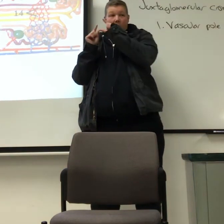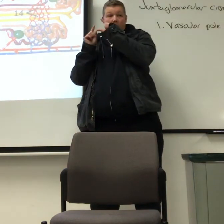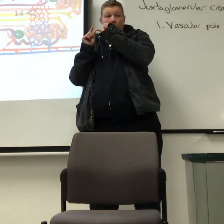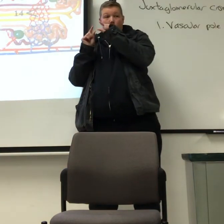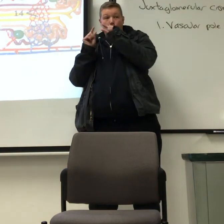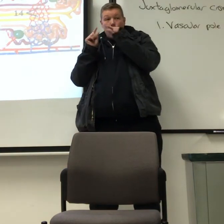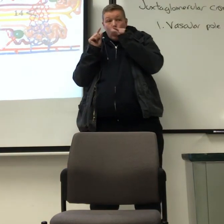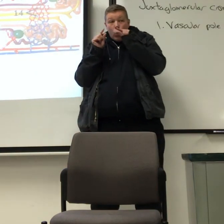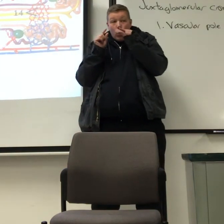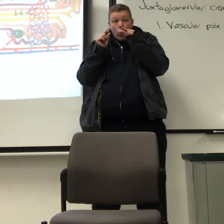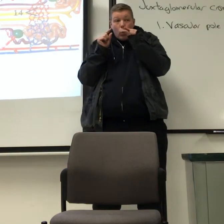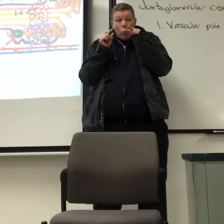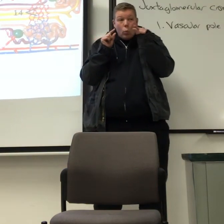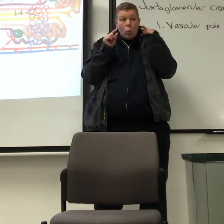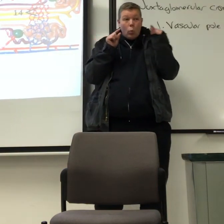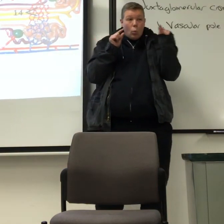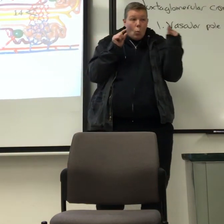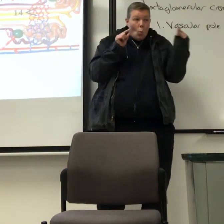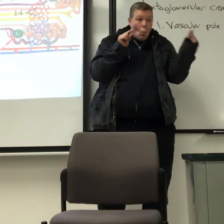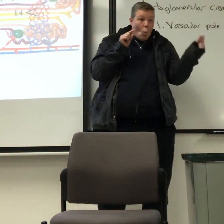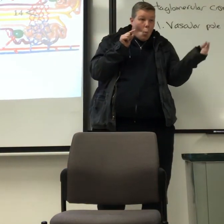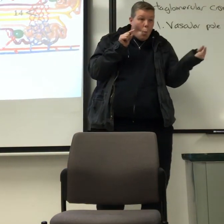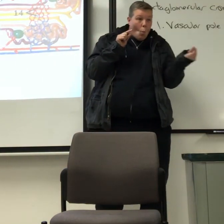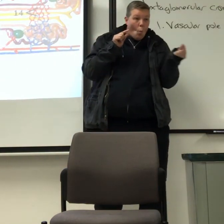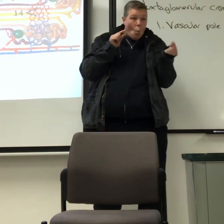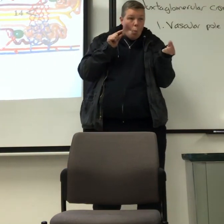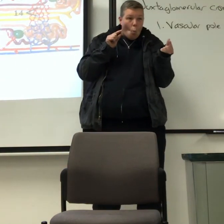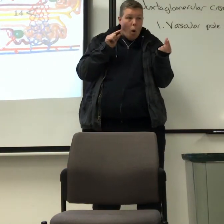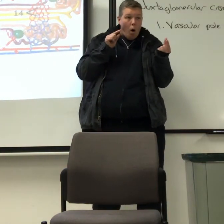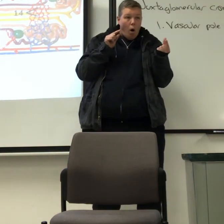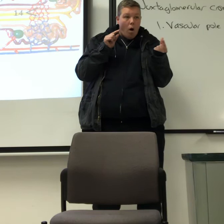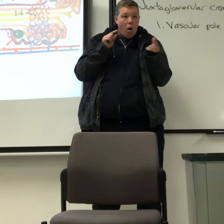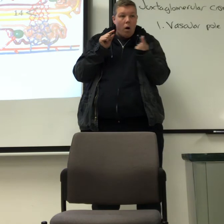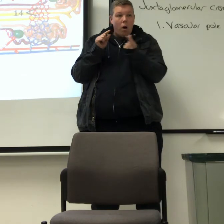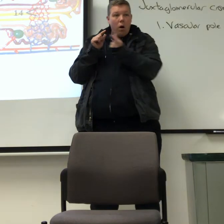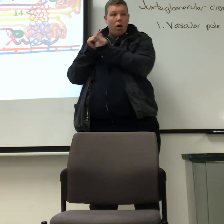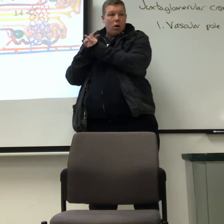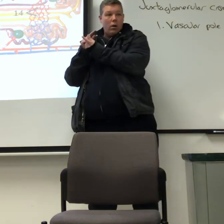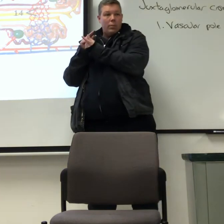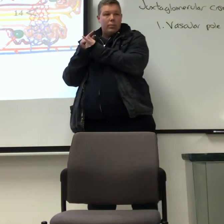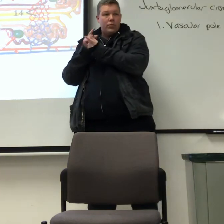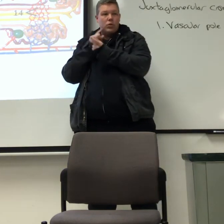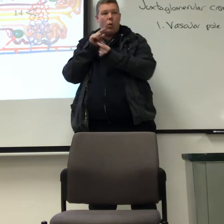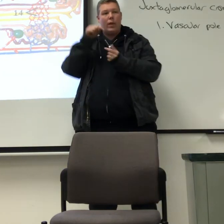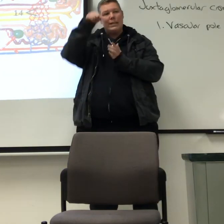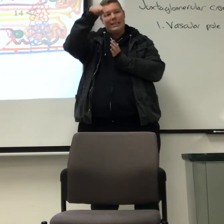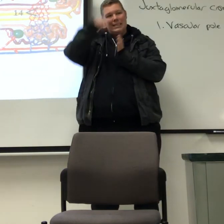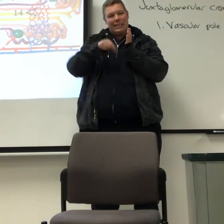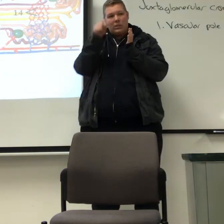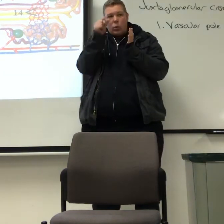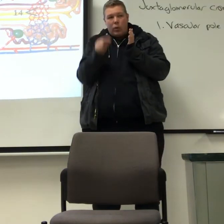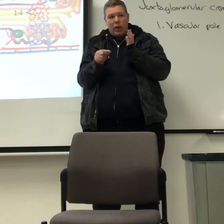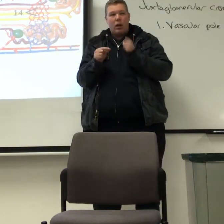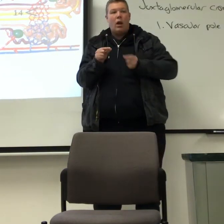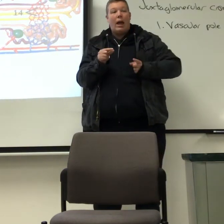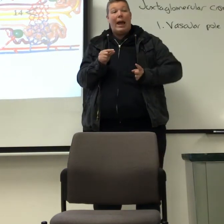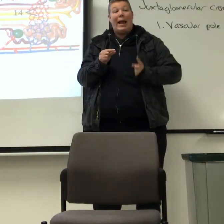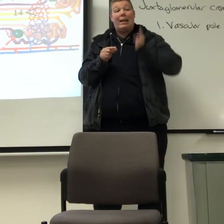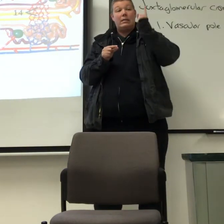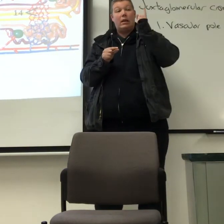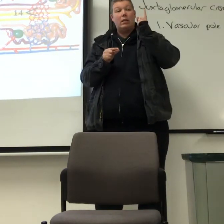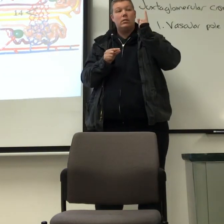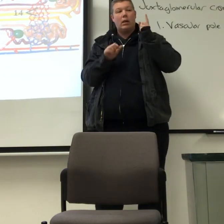that descends? And then there's a thick part that ascends. That 12 is pointing to. I want you to know this thin